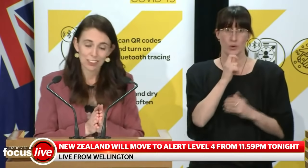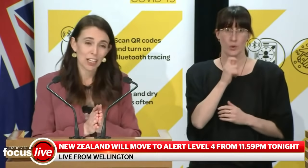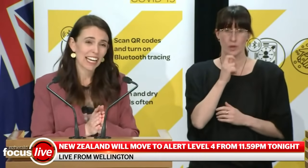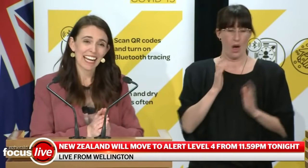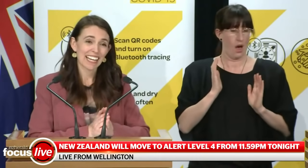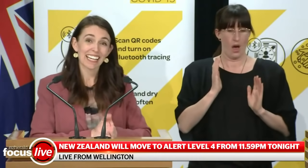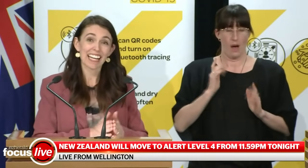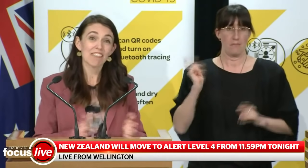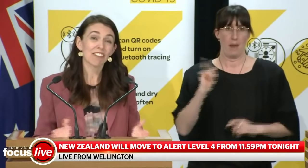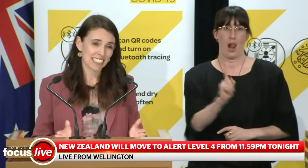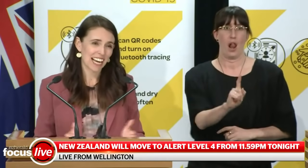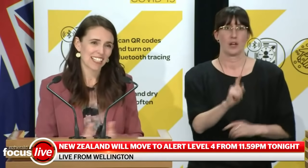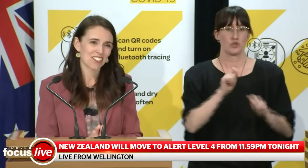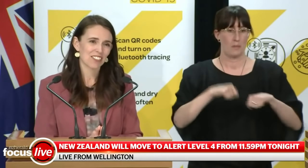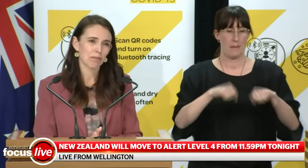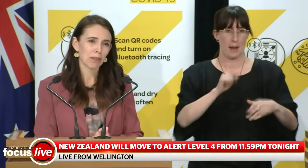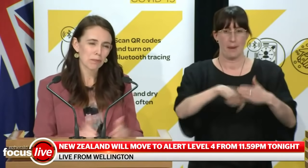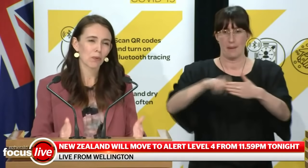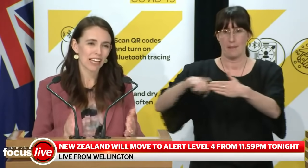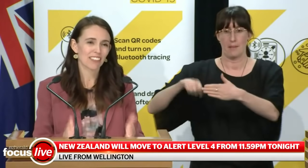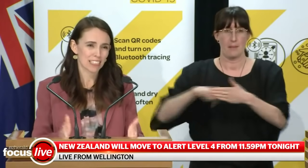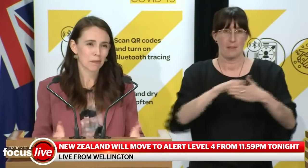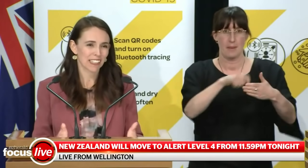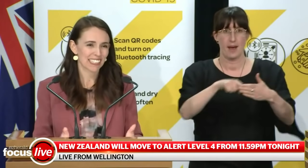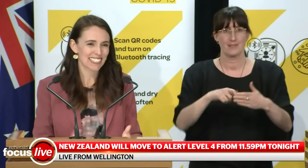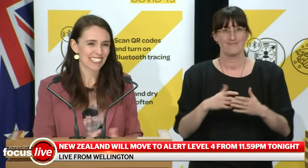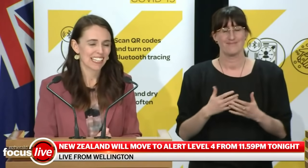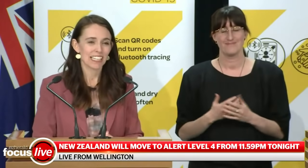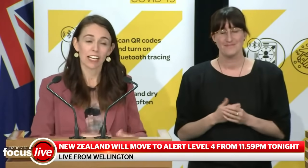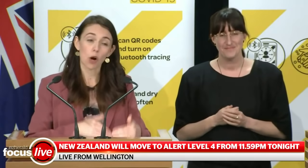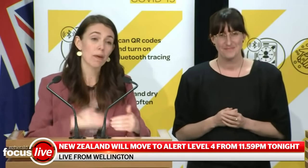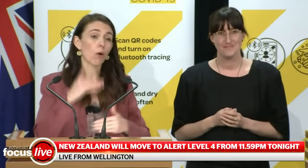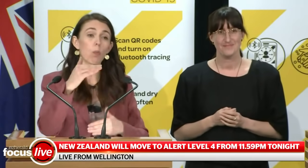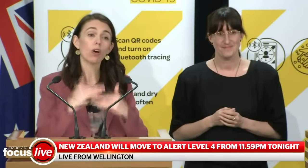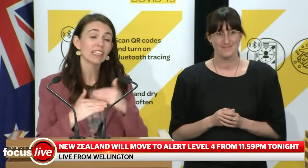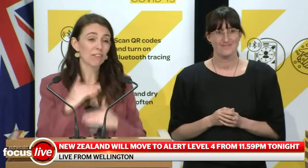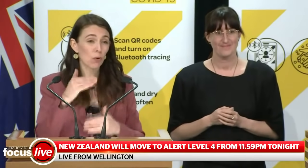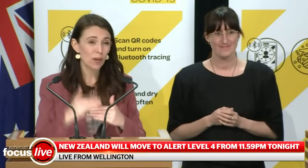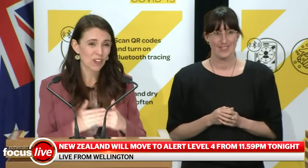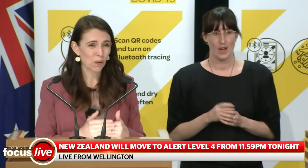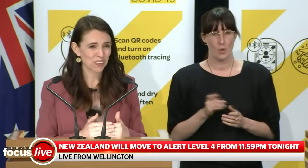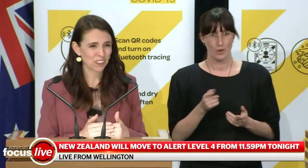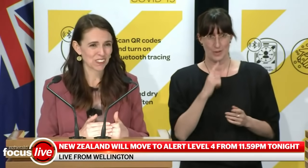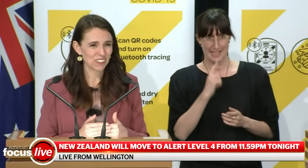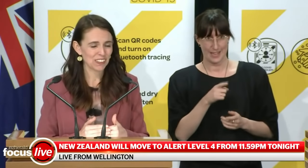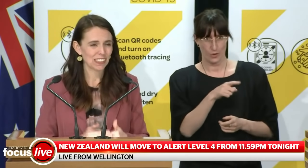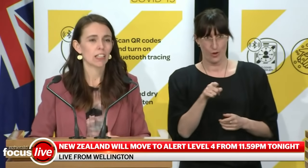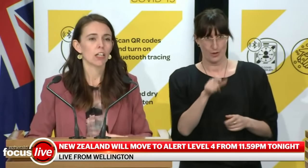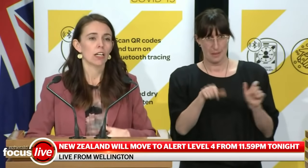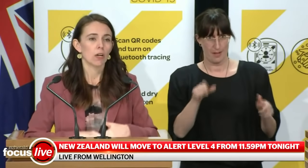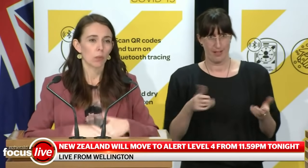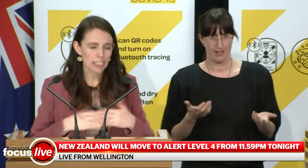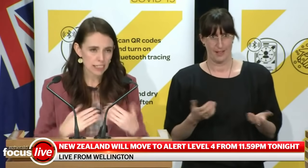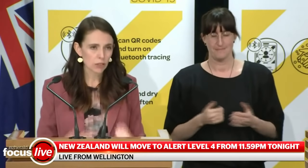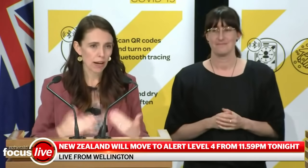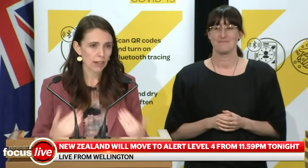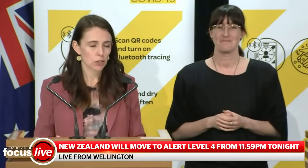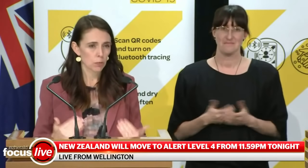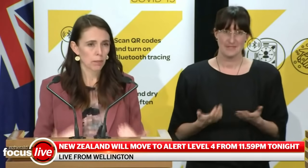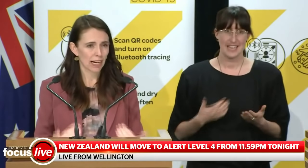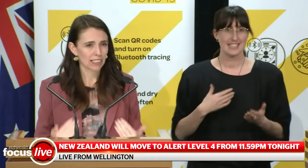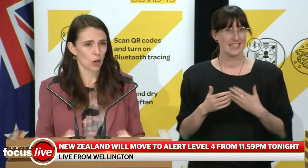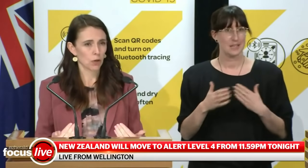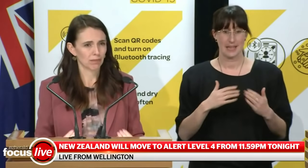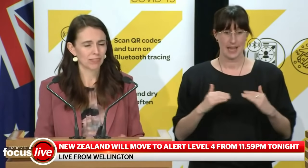panic shopping? At every stage, people will have experienced that no matter what level we go into, we still have